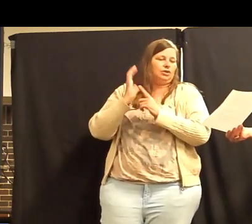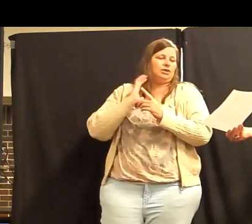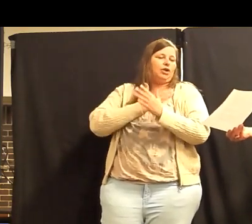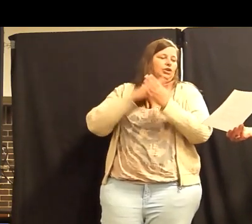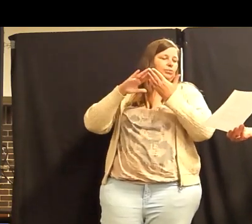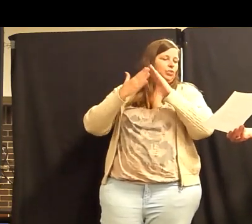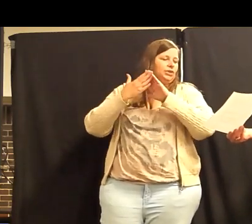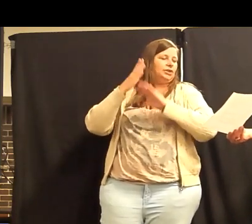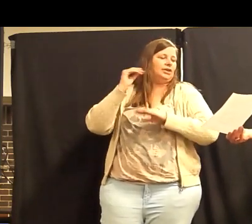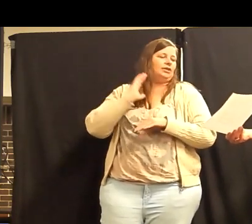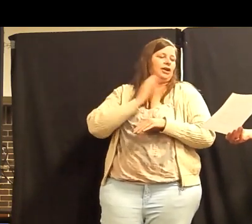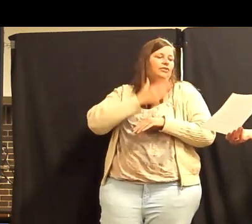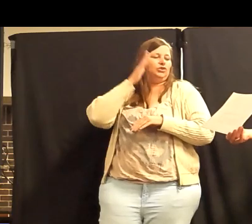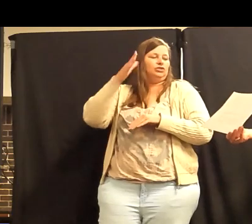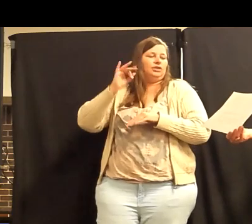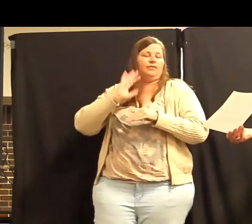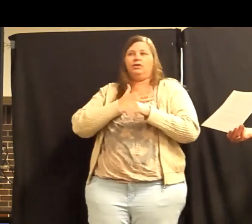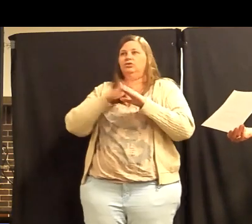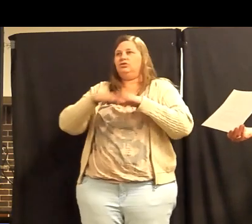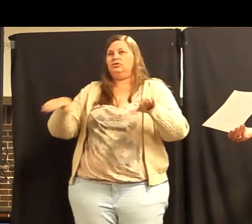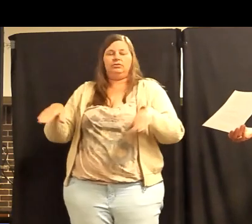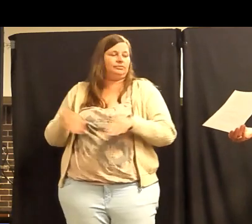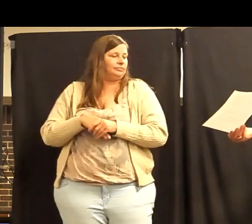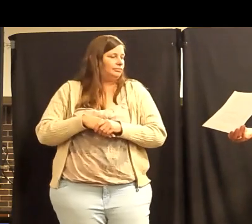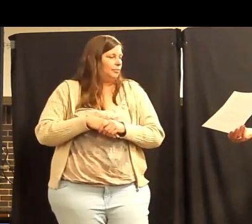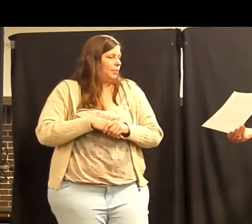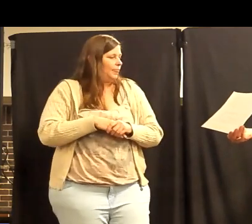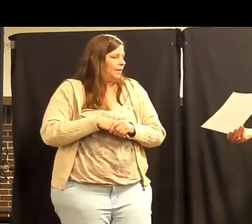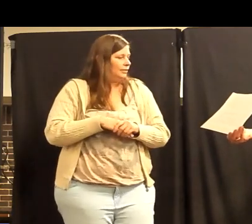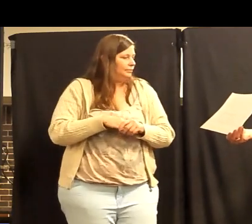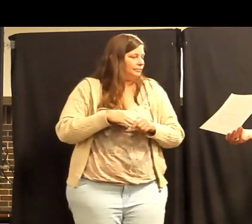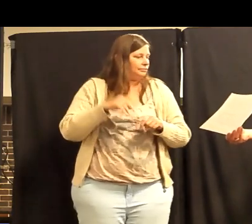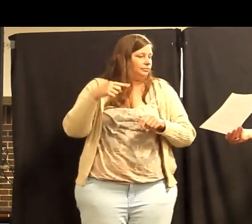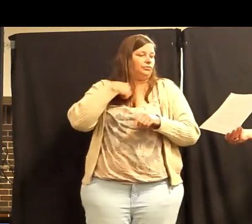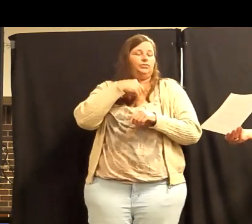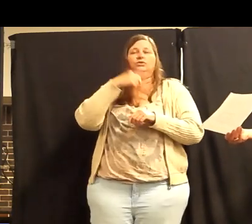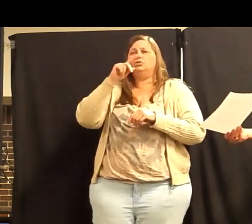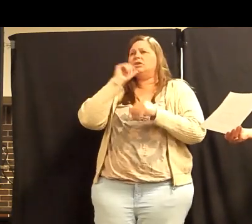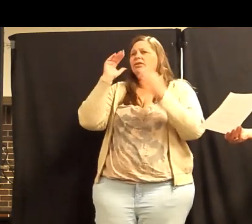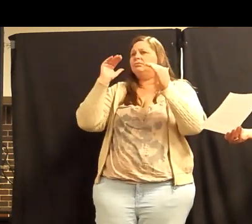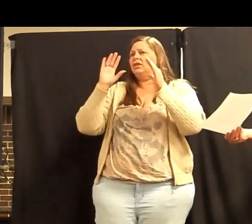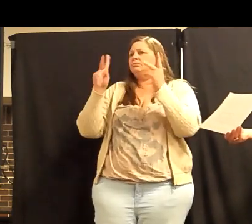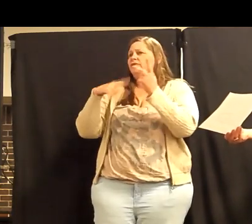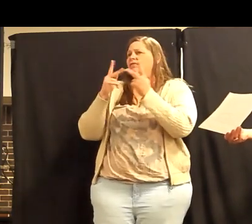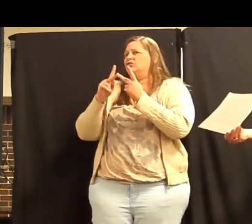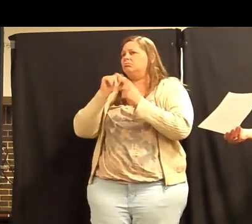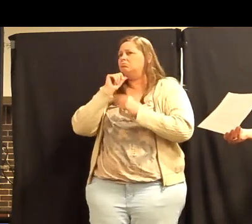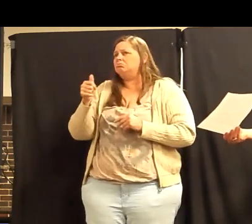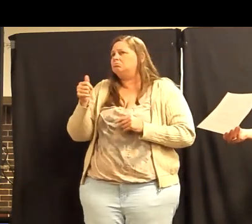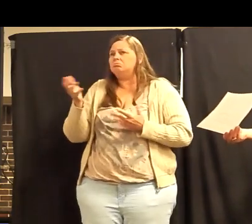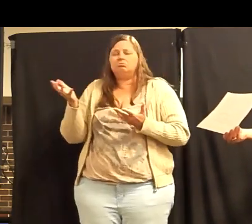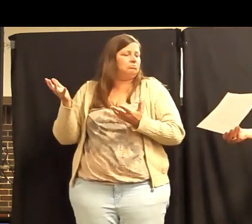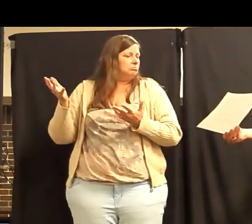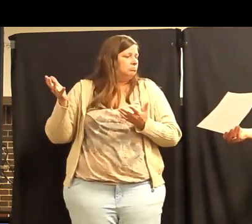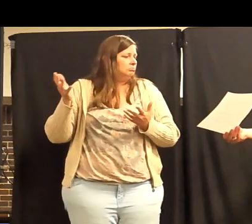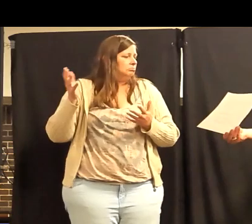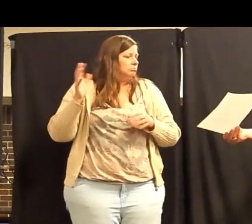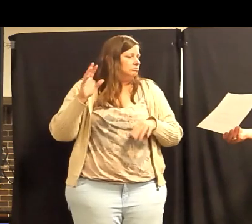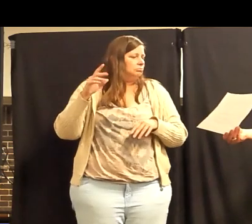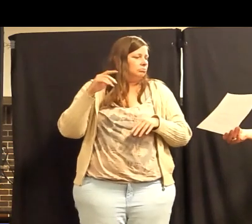is not just a school. It's a part of our community and the future of our children. And I don't